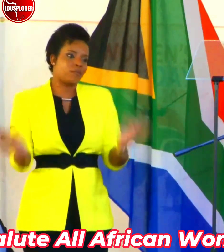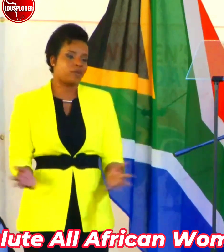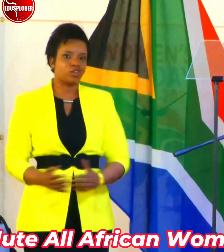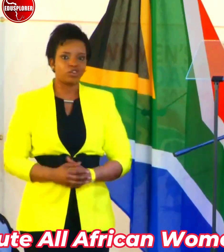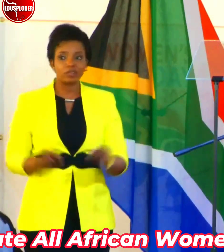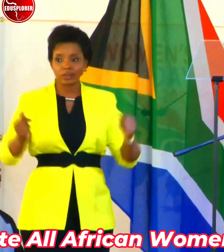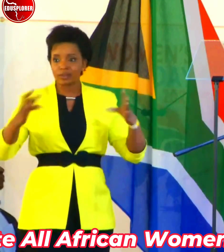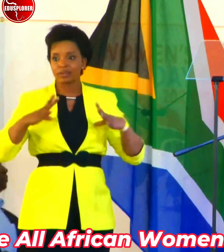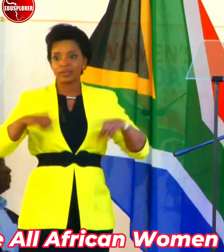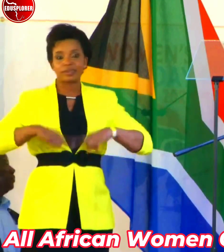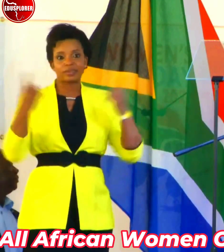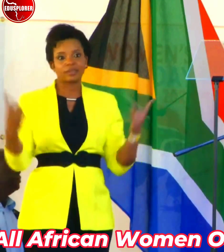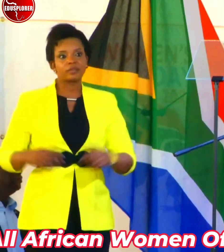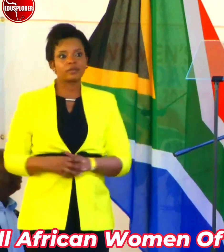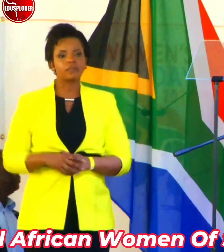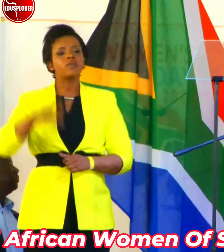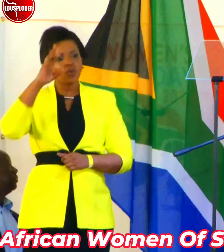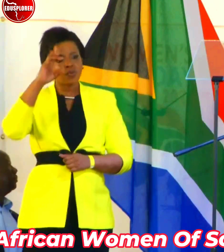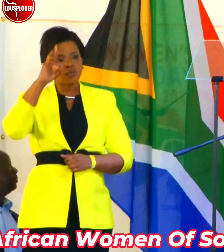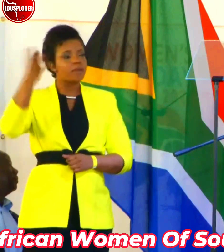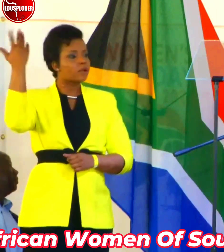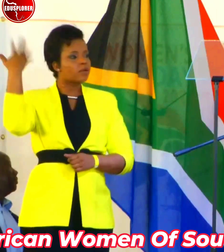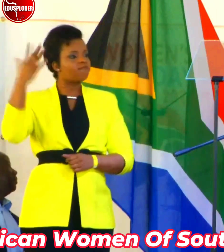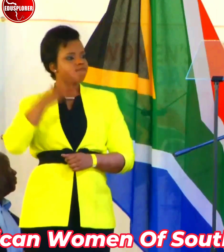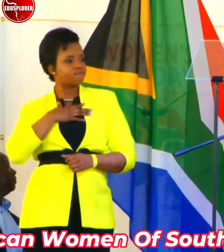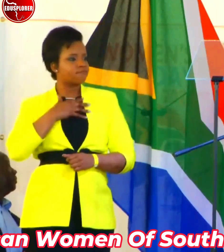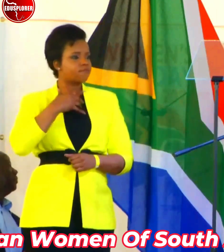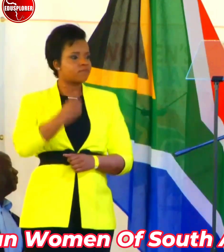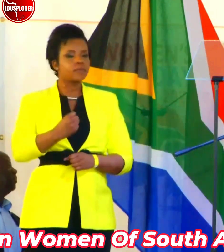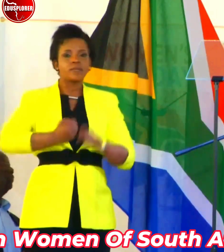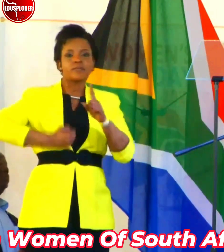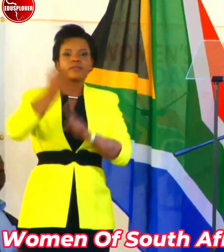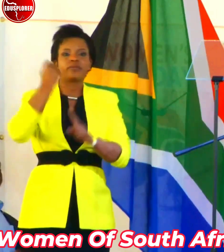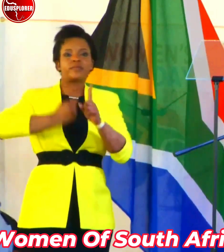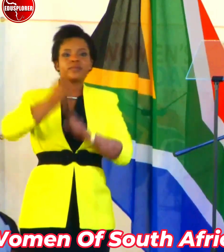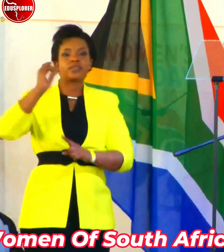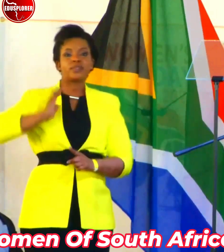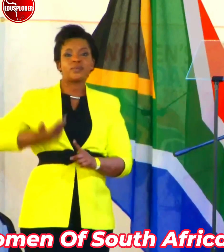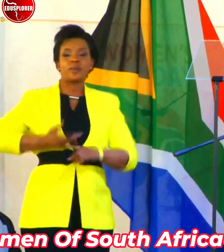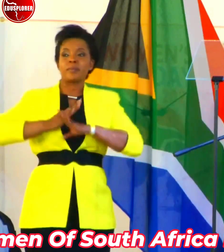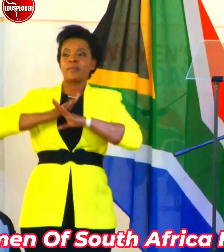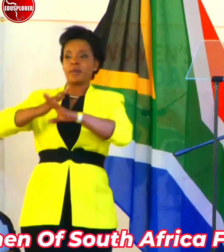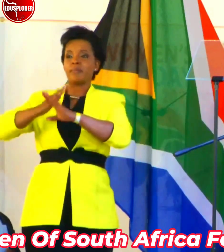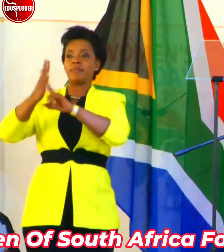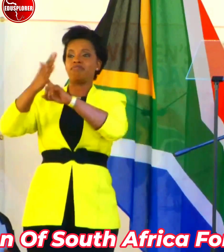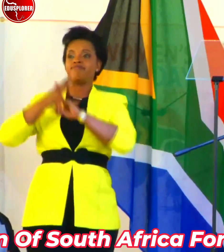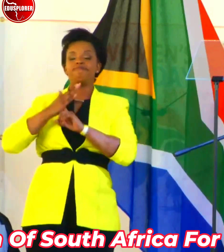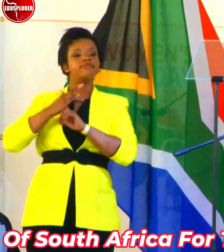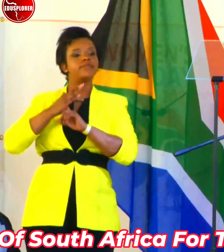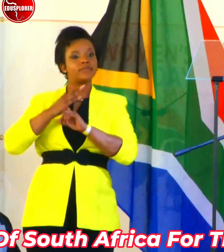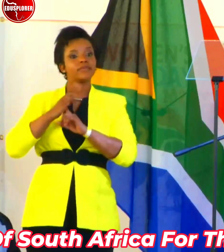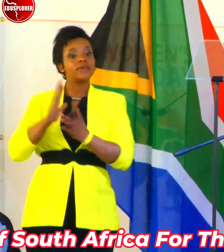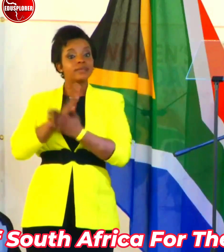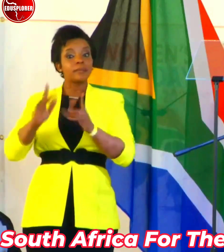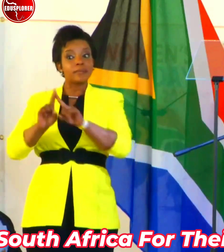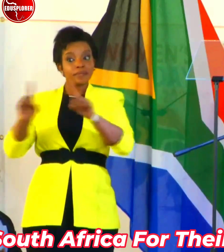We remember the courageous struggles waged by women against oppression from those who stood